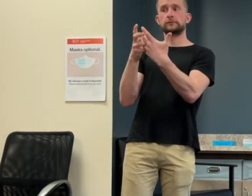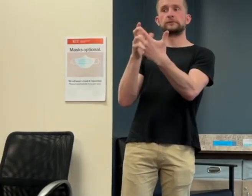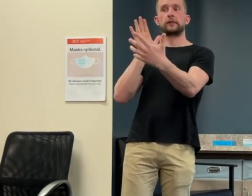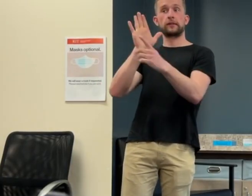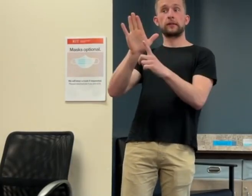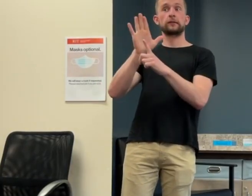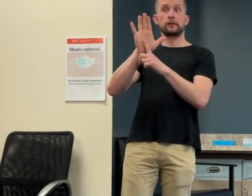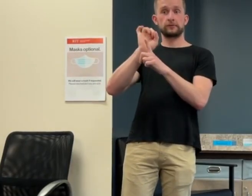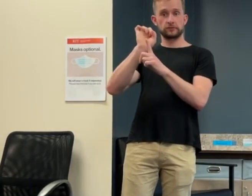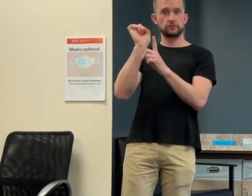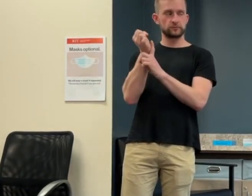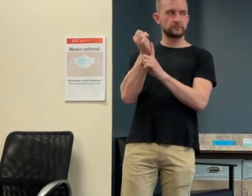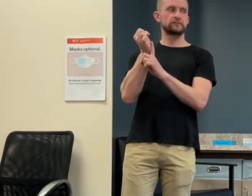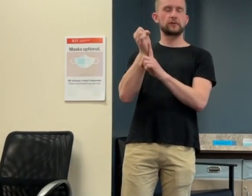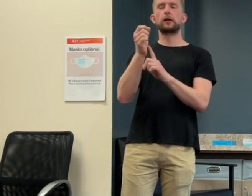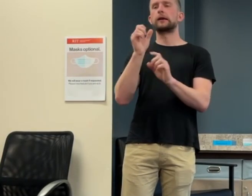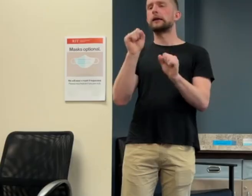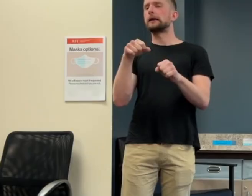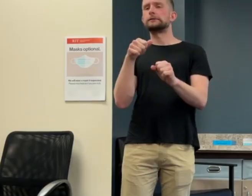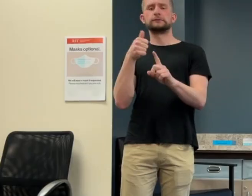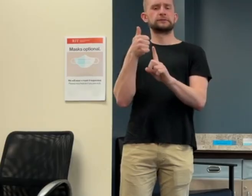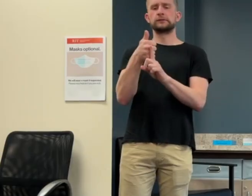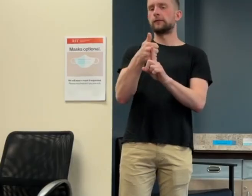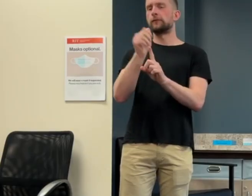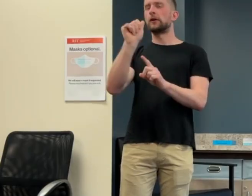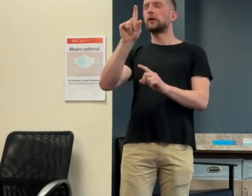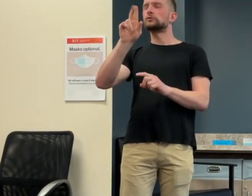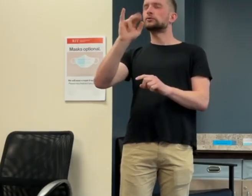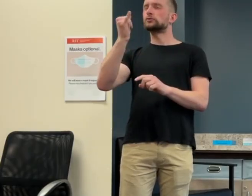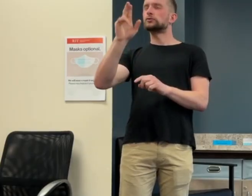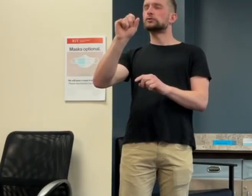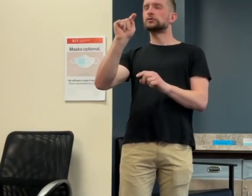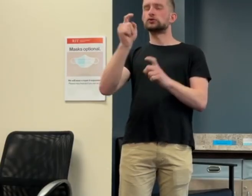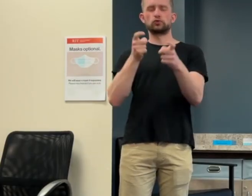and adjust it for them. So let's say